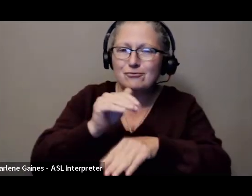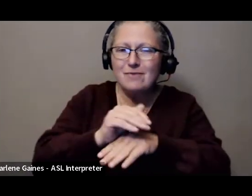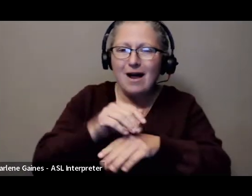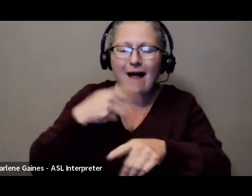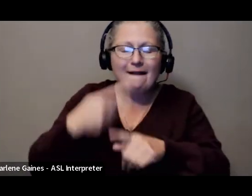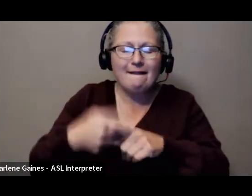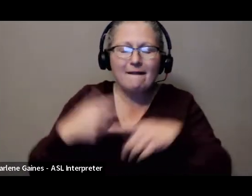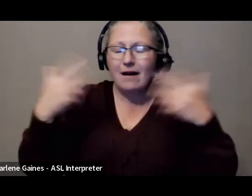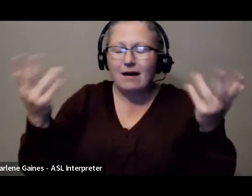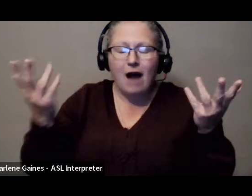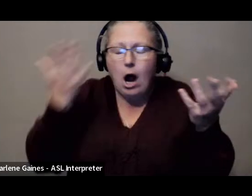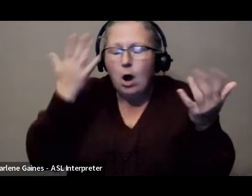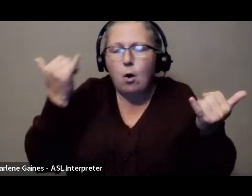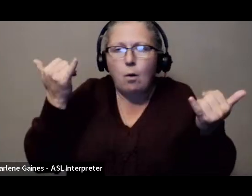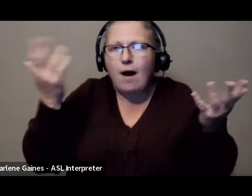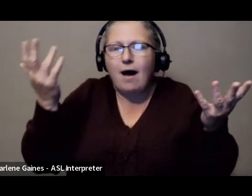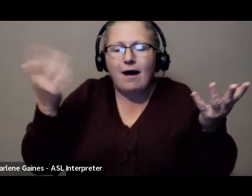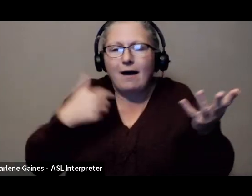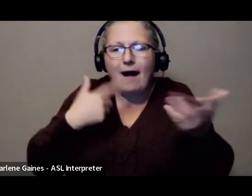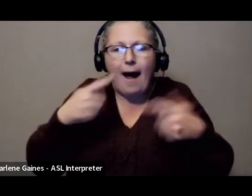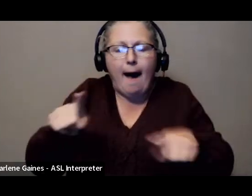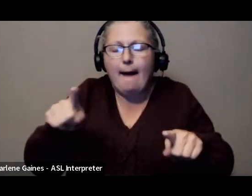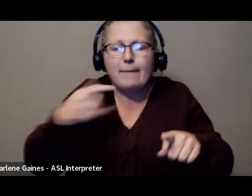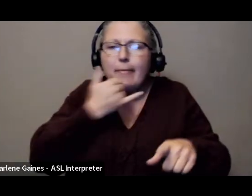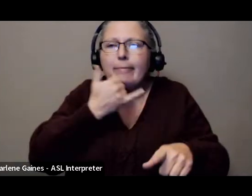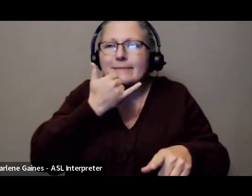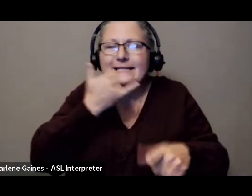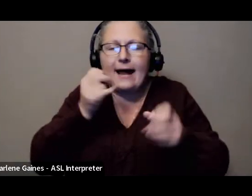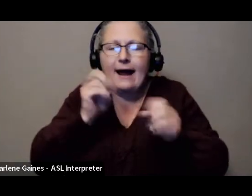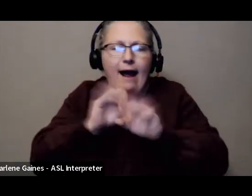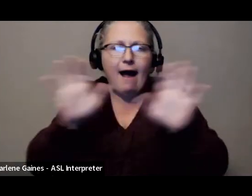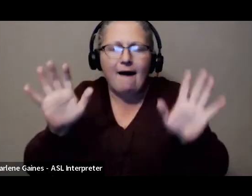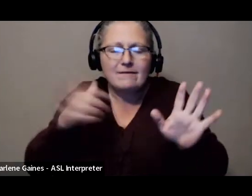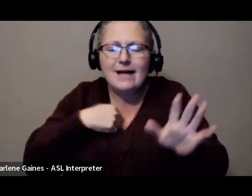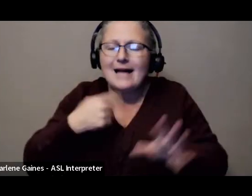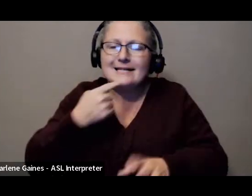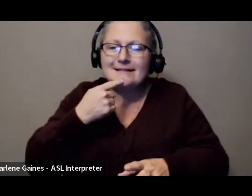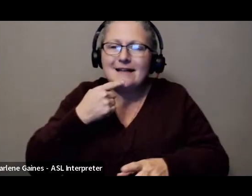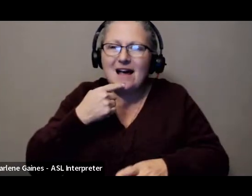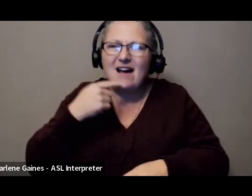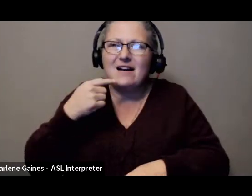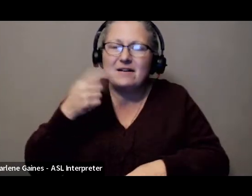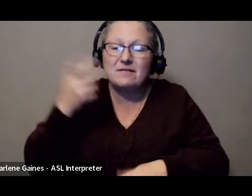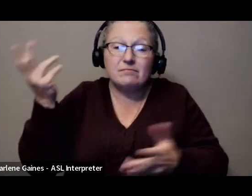then I don't know what happened, like a mistake, obviously, when I said,